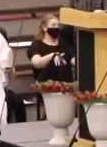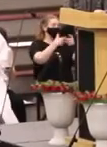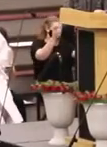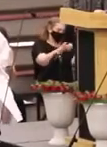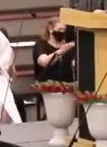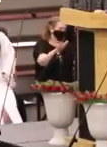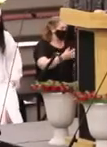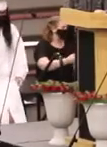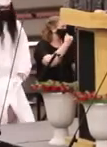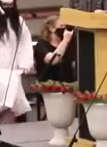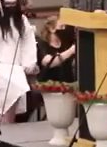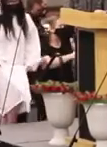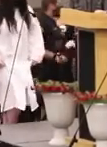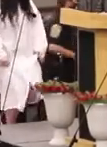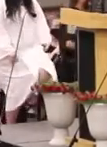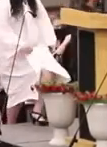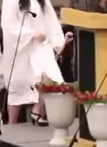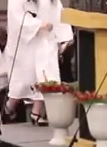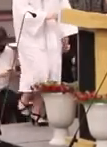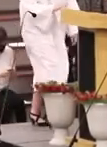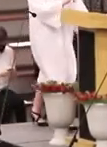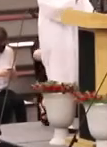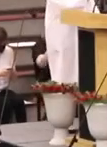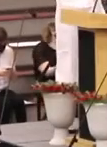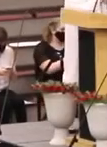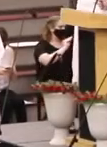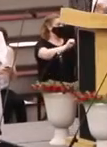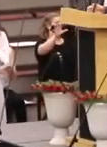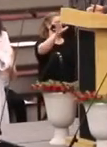Caitlin Marie Hamill.